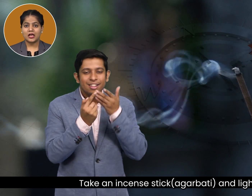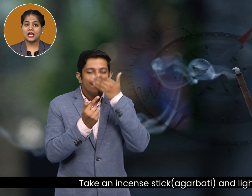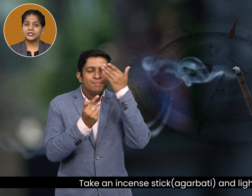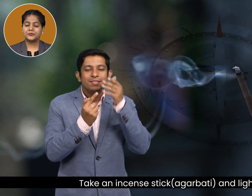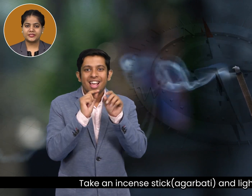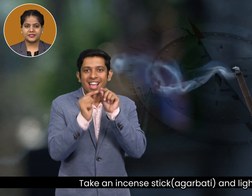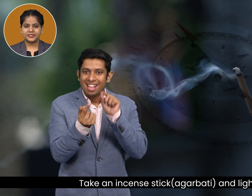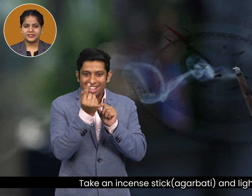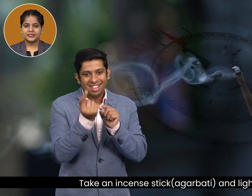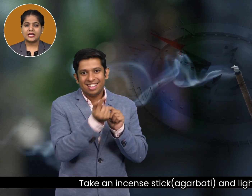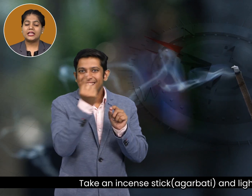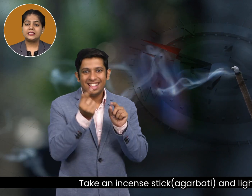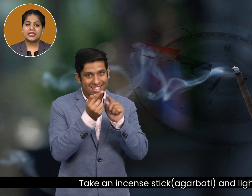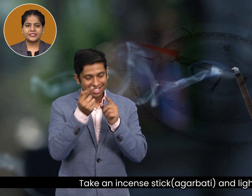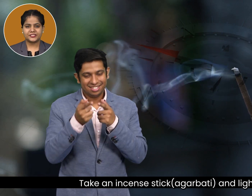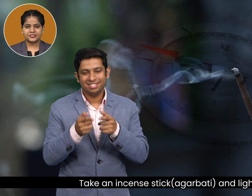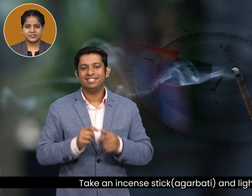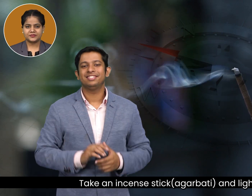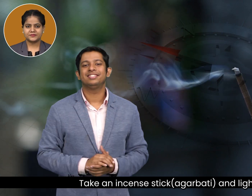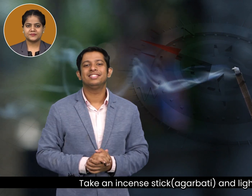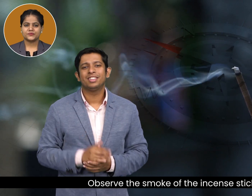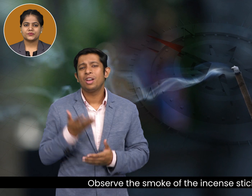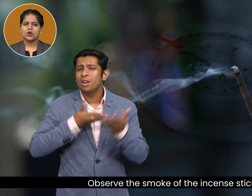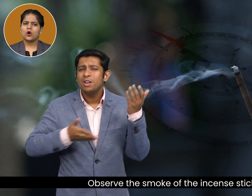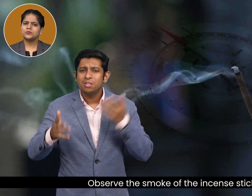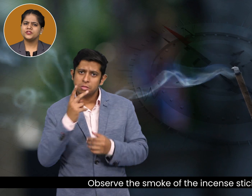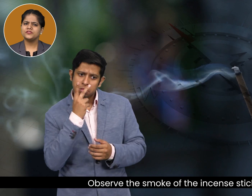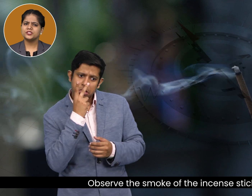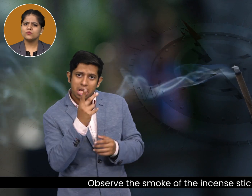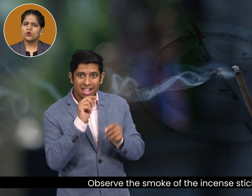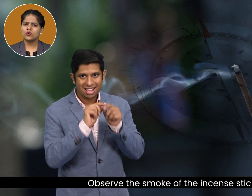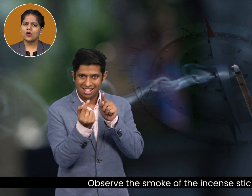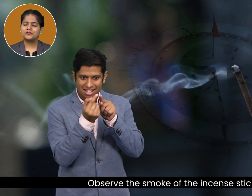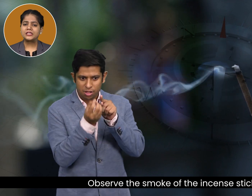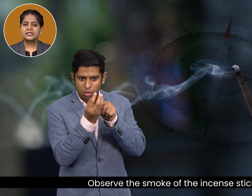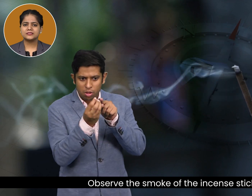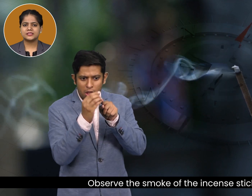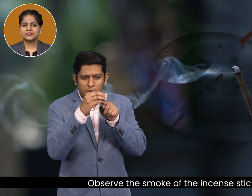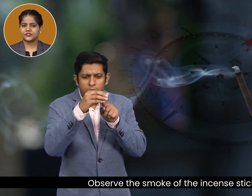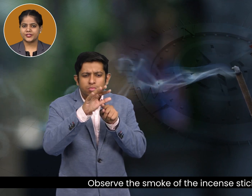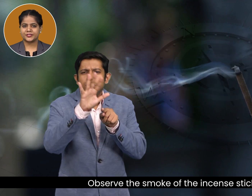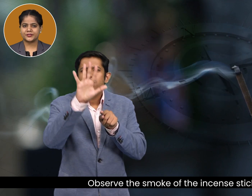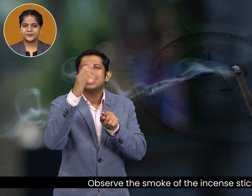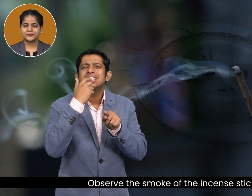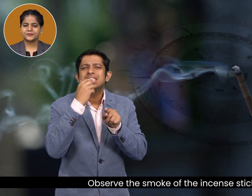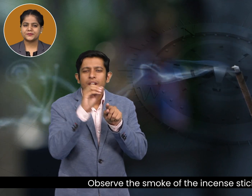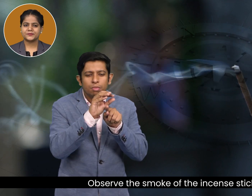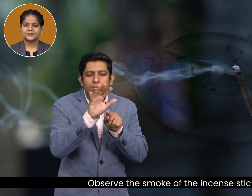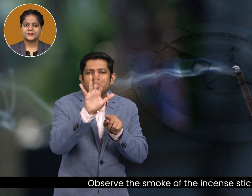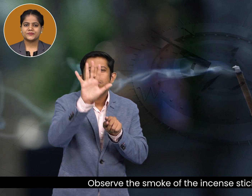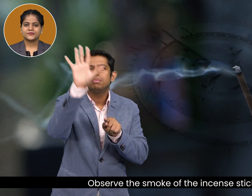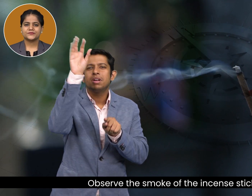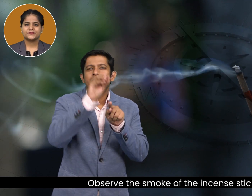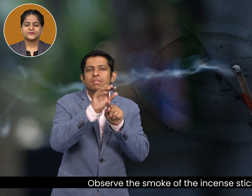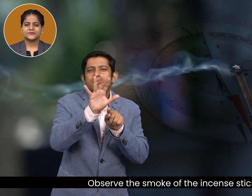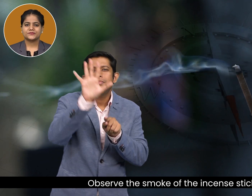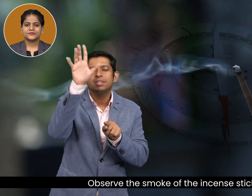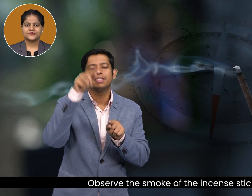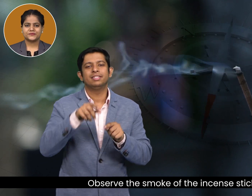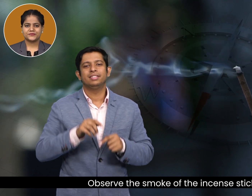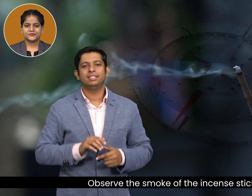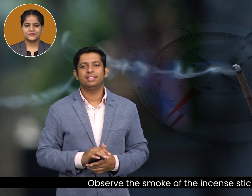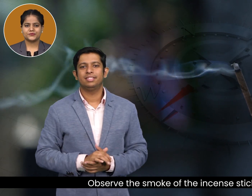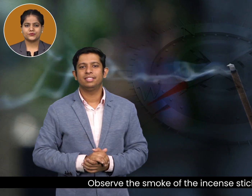stick, agarbatti, and light it. Observe the smoke of the incense stick.